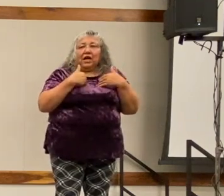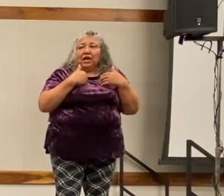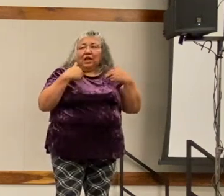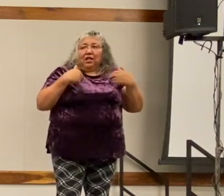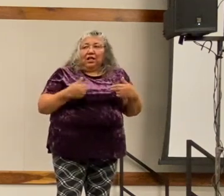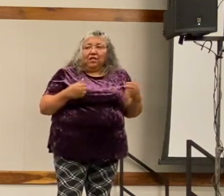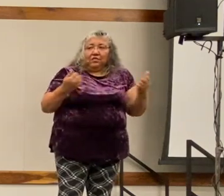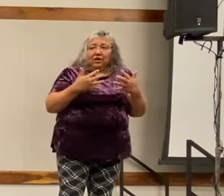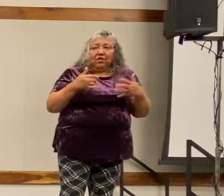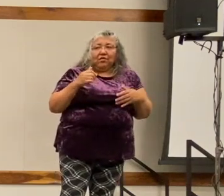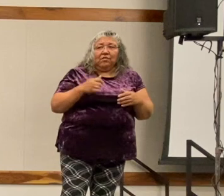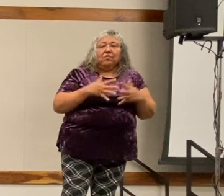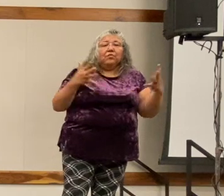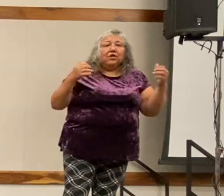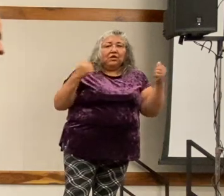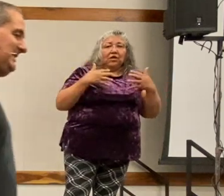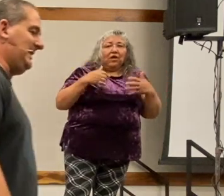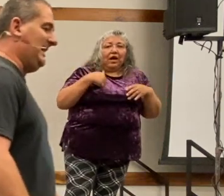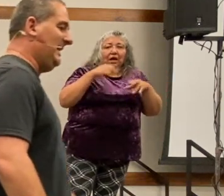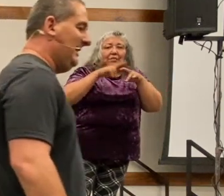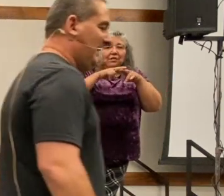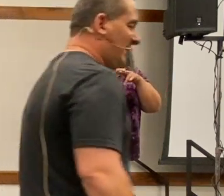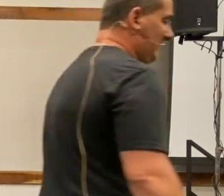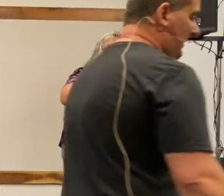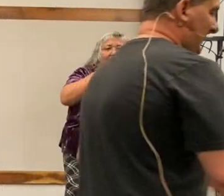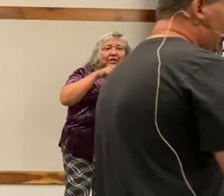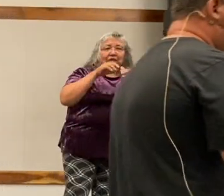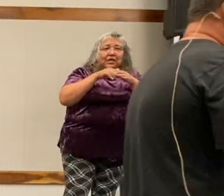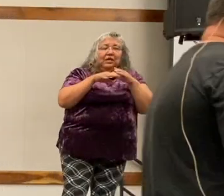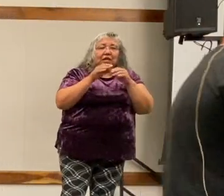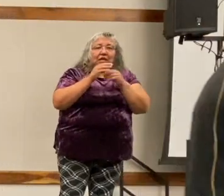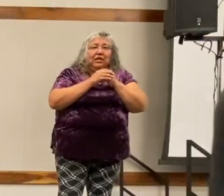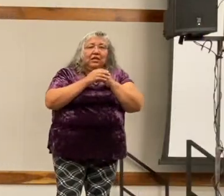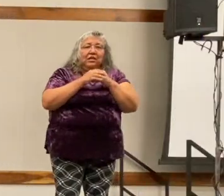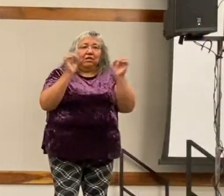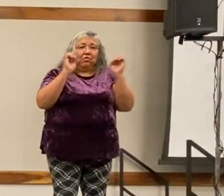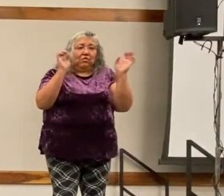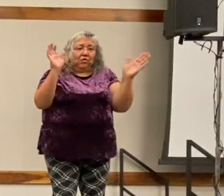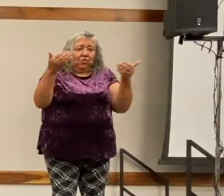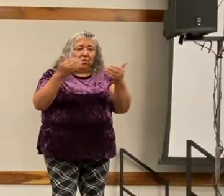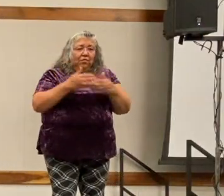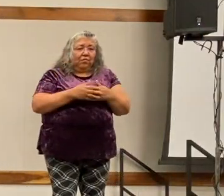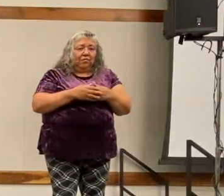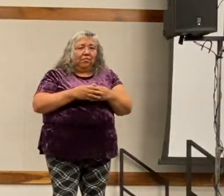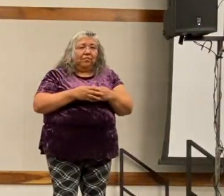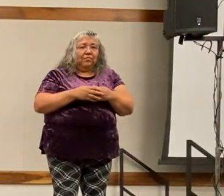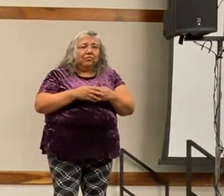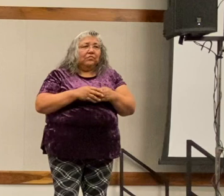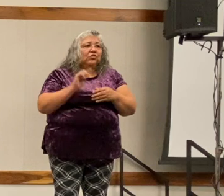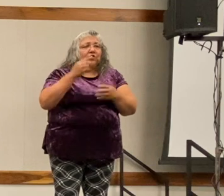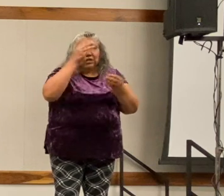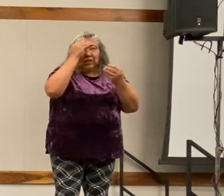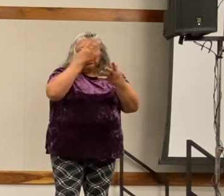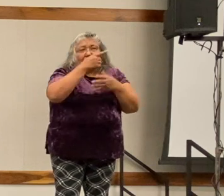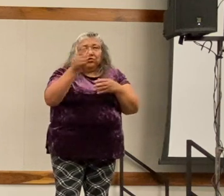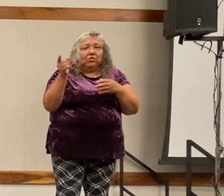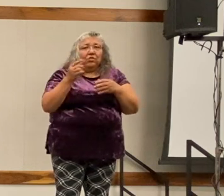week. Pretty scary. I'm sitting in the emergency room. Just to let you guys